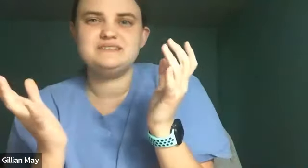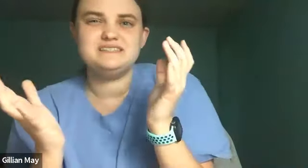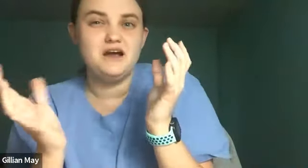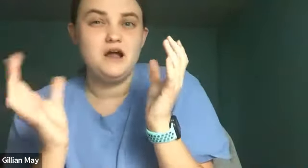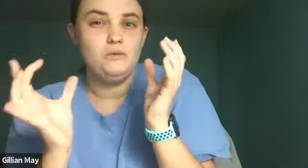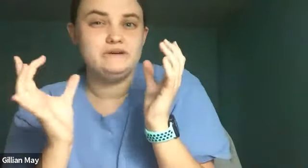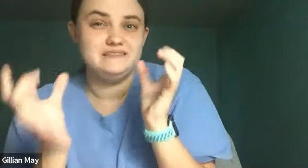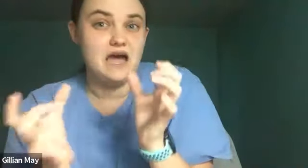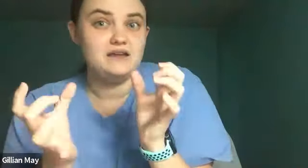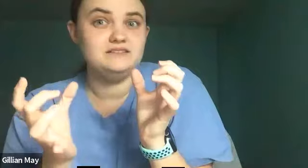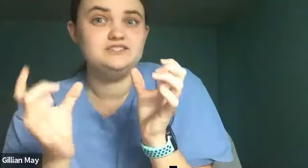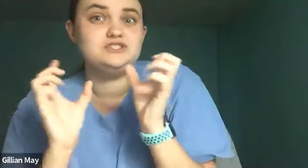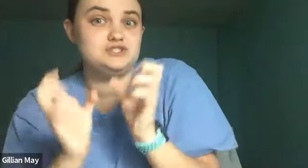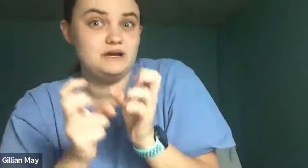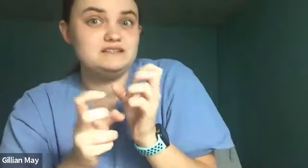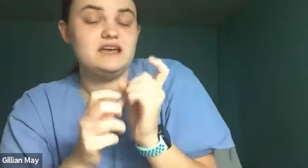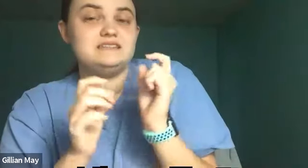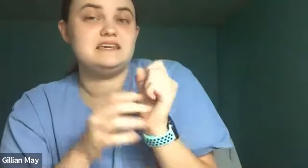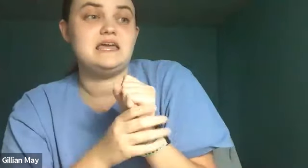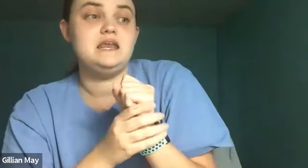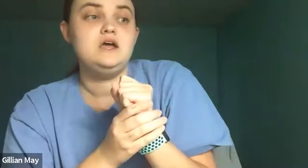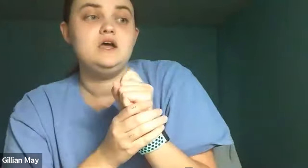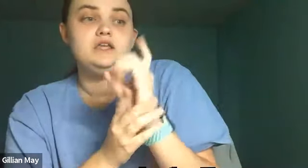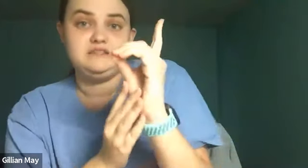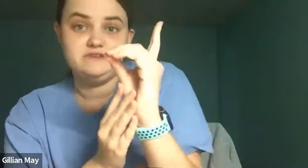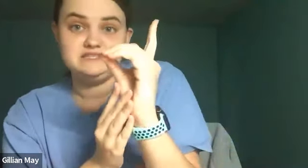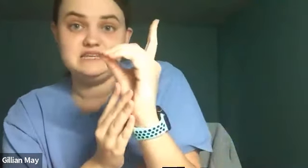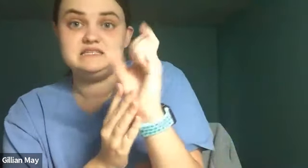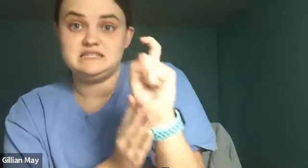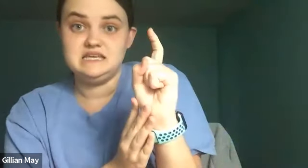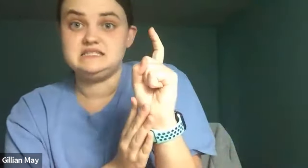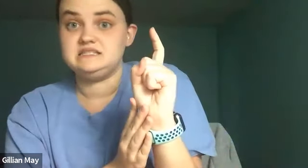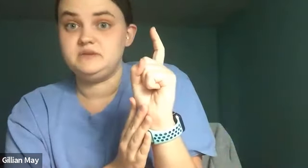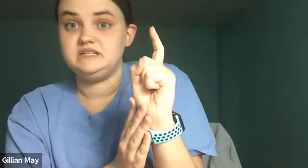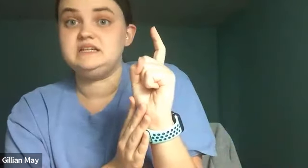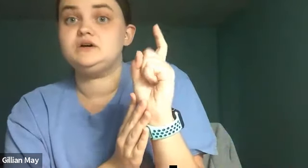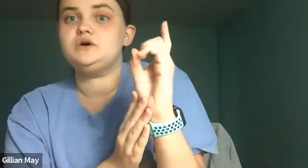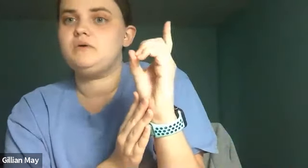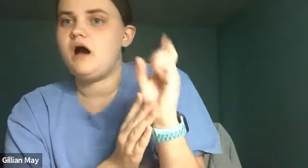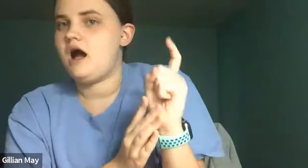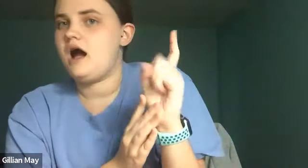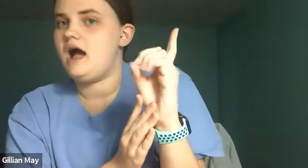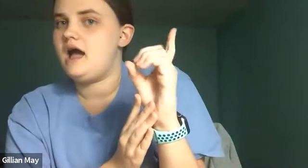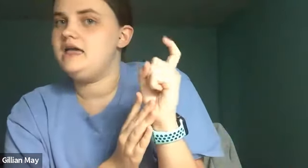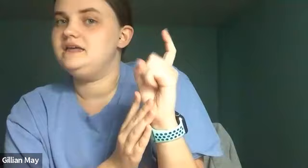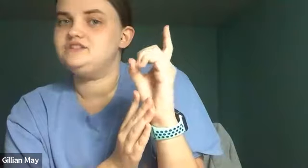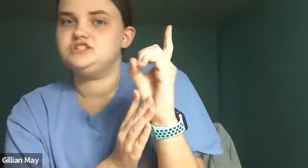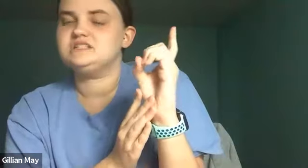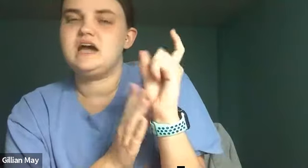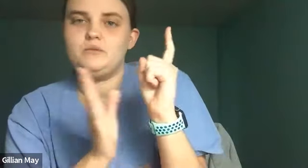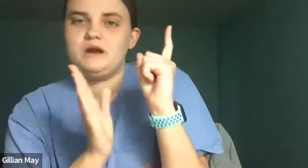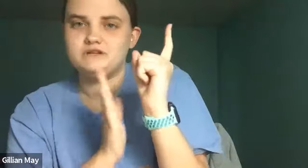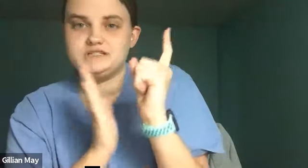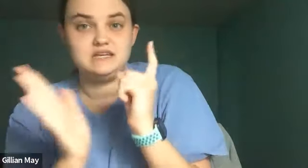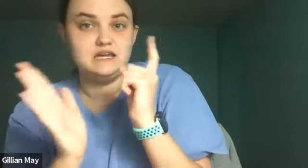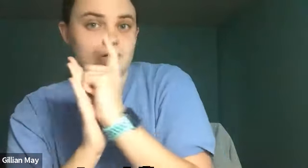is it's not always that strict, as in, if it's this, it's a big deal. It's just kind of whatever is, again,